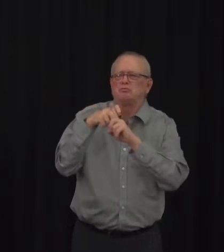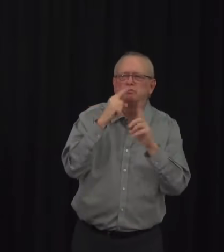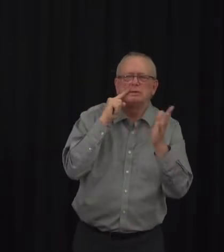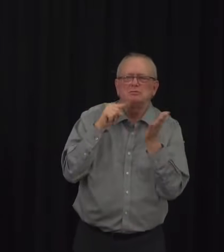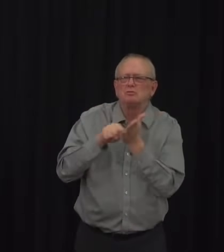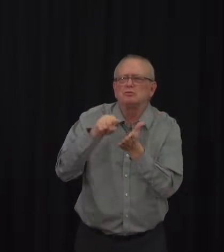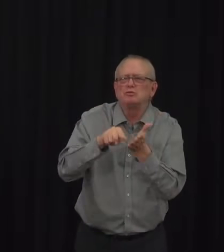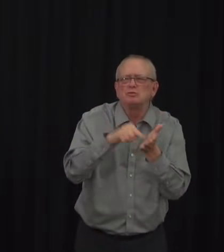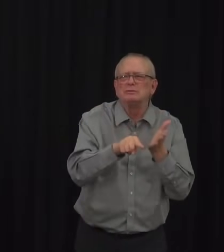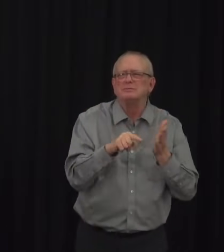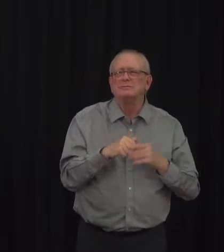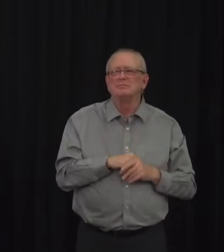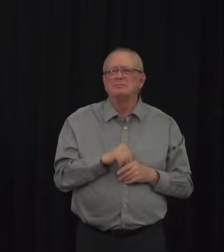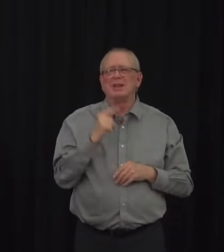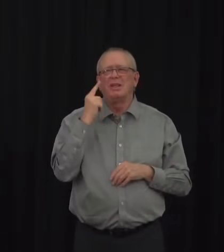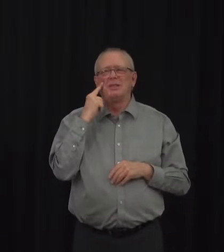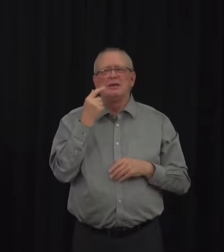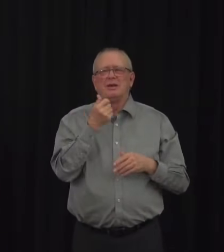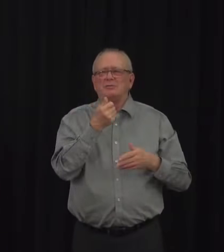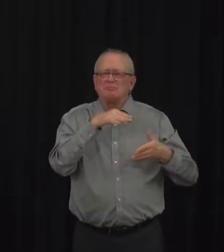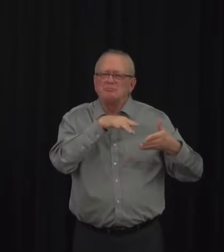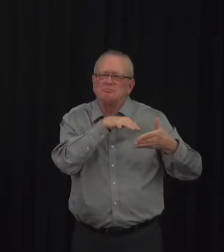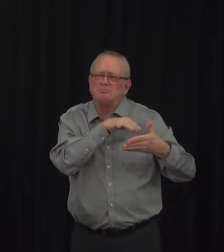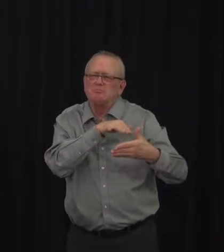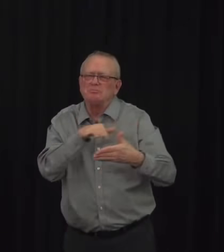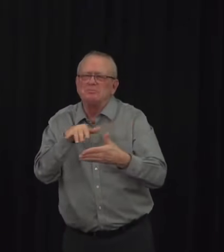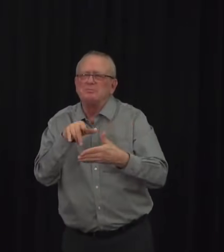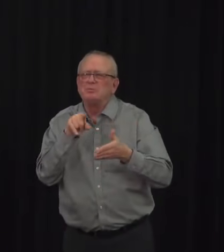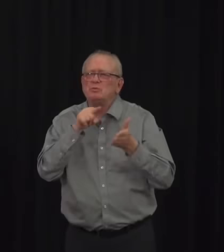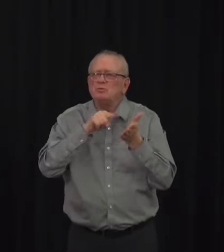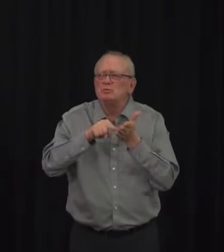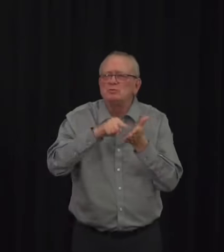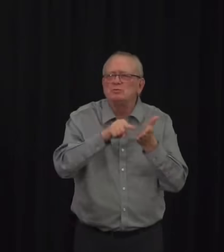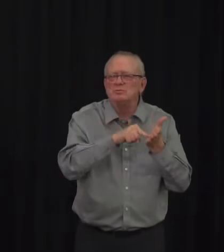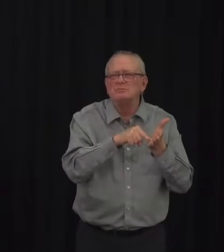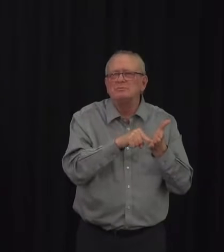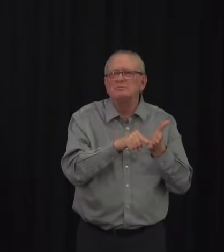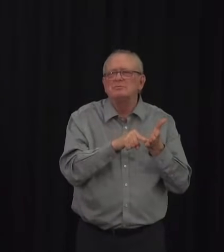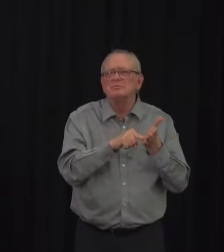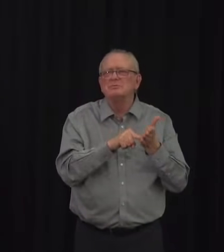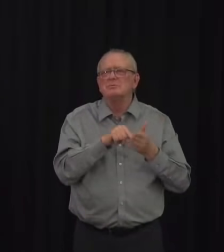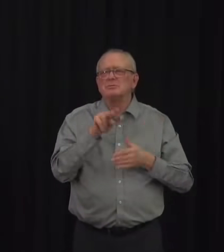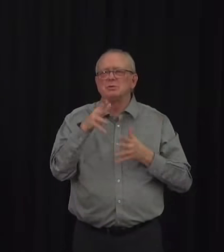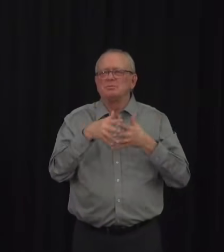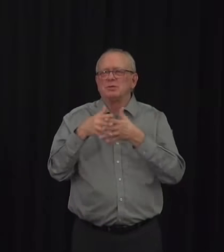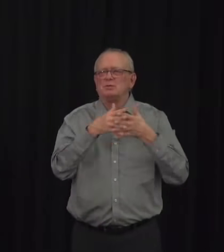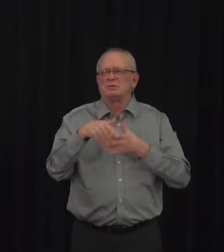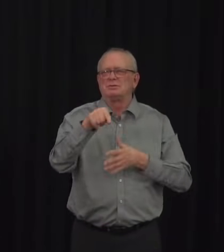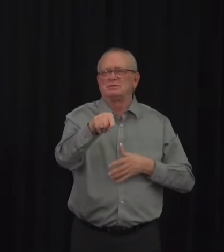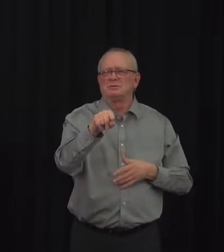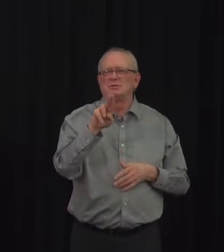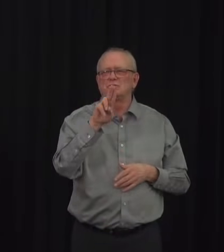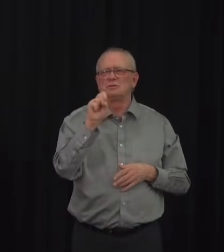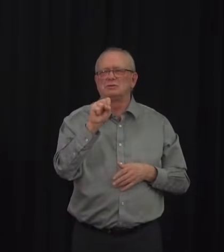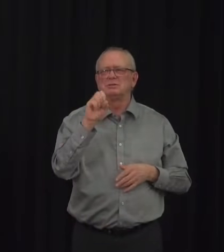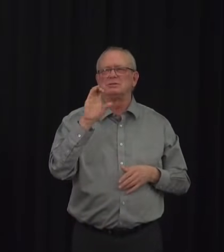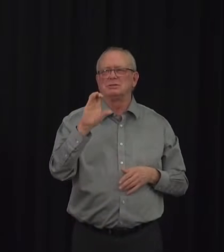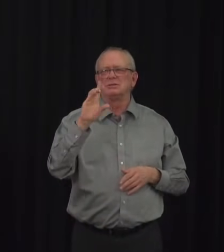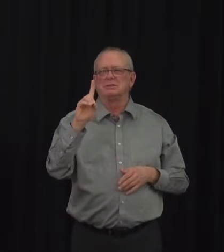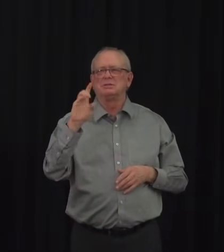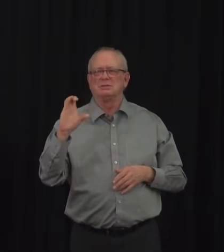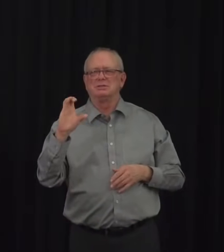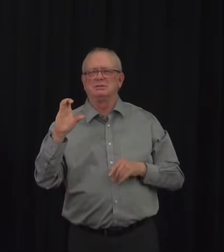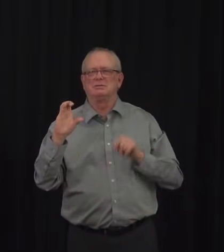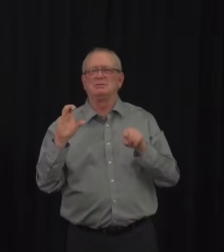studies, notably a highly publicized one out of the CDC in the U.S. A couple months ago that showed a strong relationship between dining